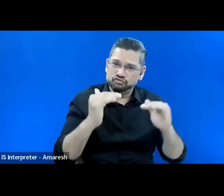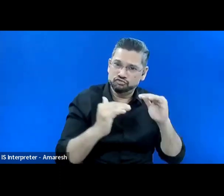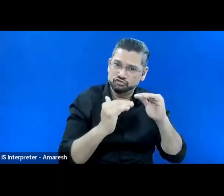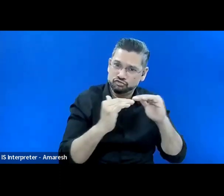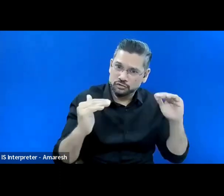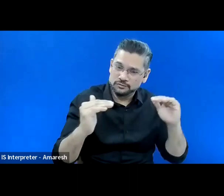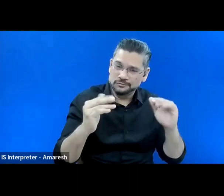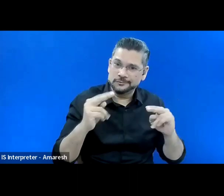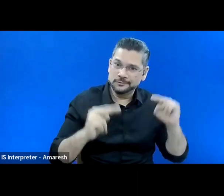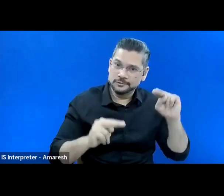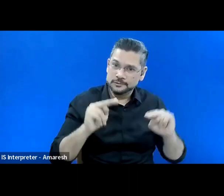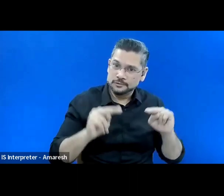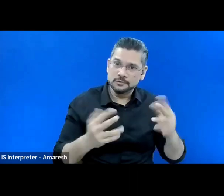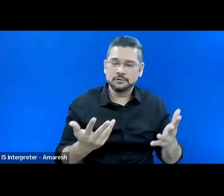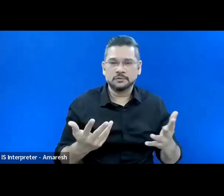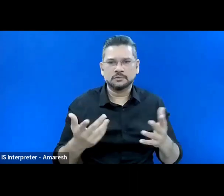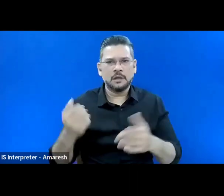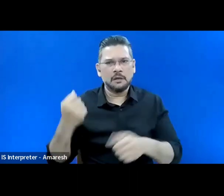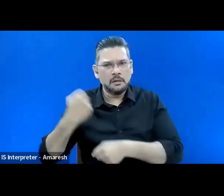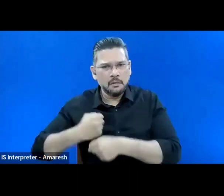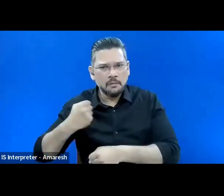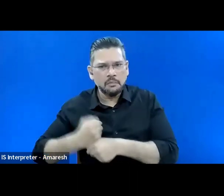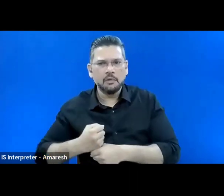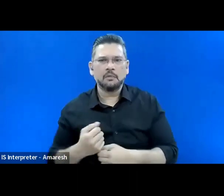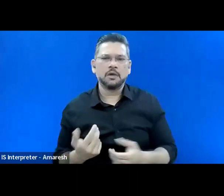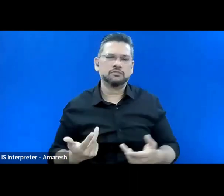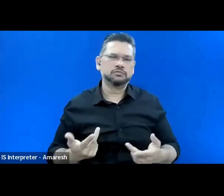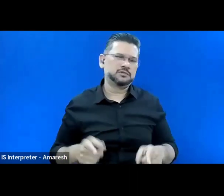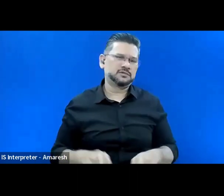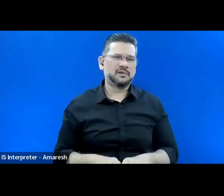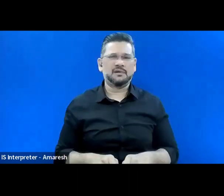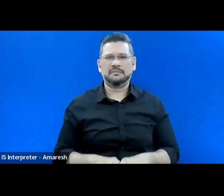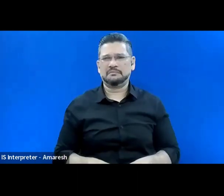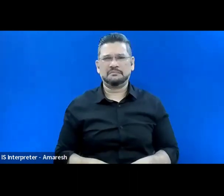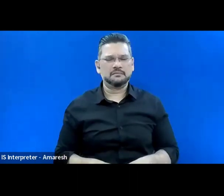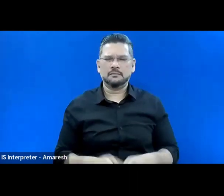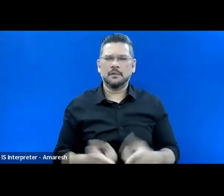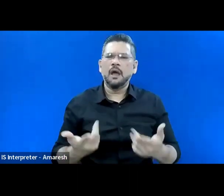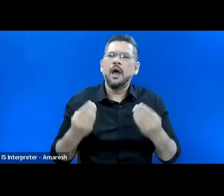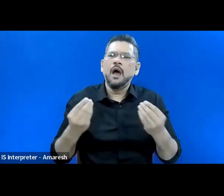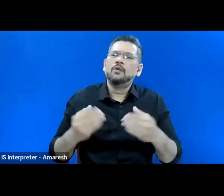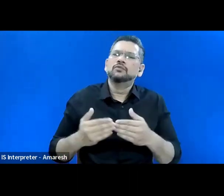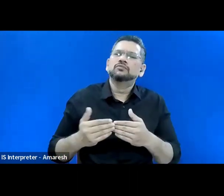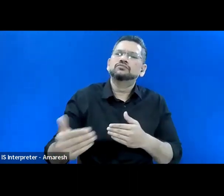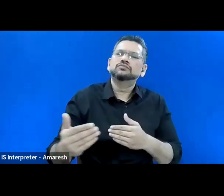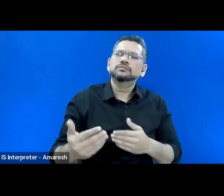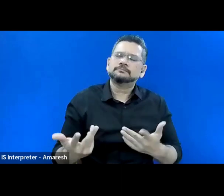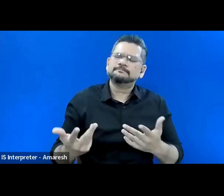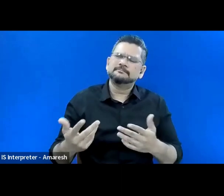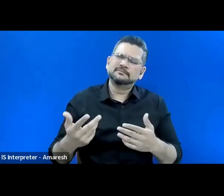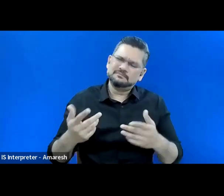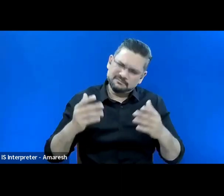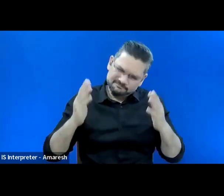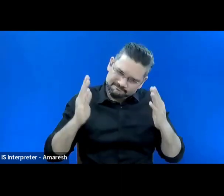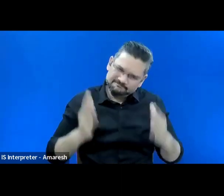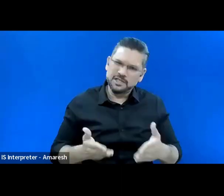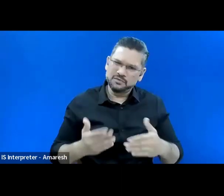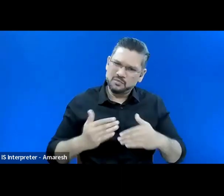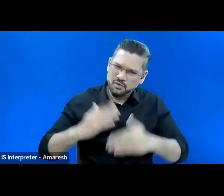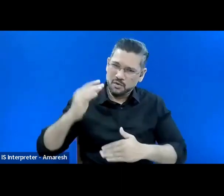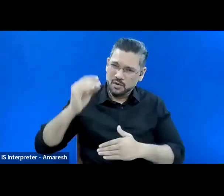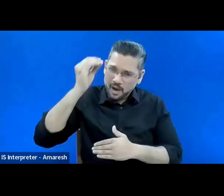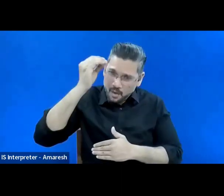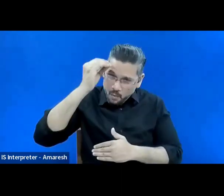same problem. Also for us, you know, a way forward is for us to continue to raise awareness. We need to be